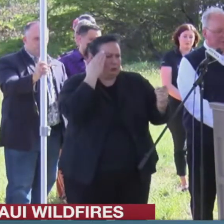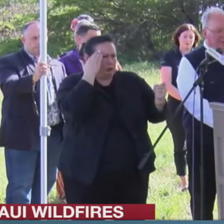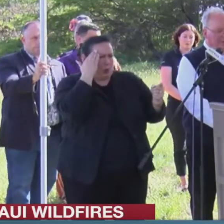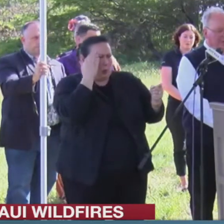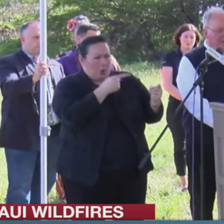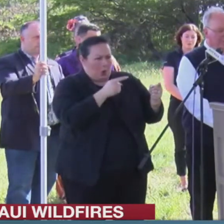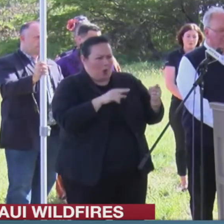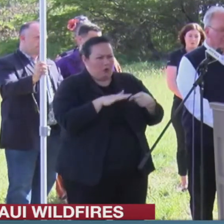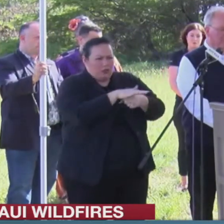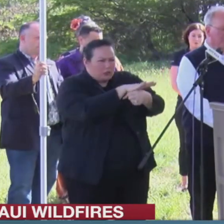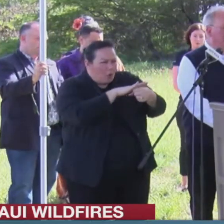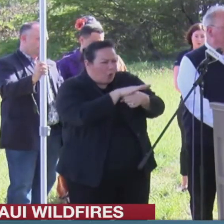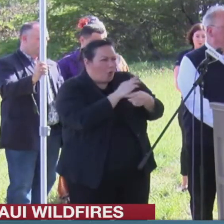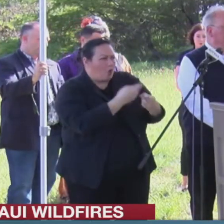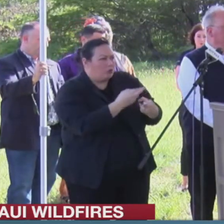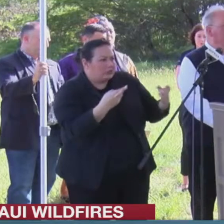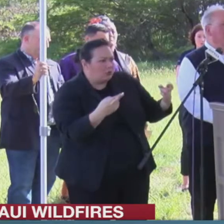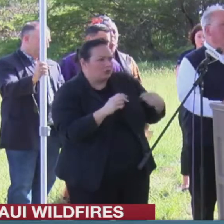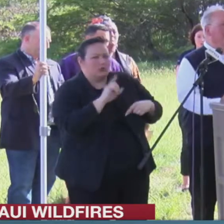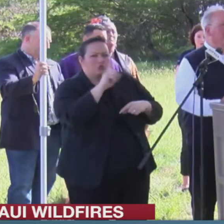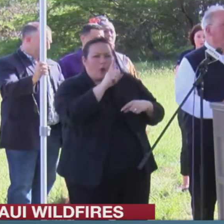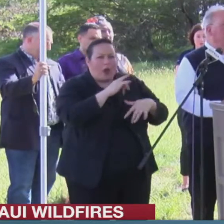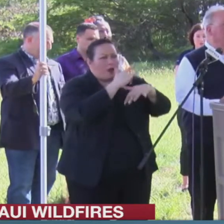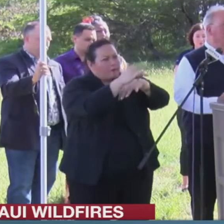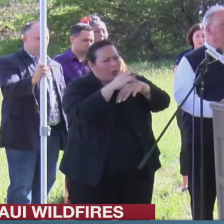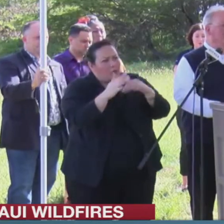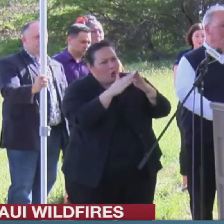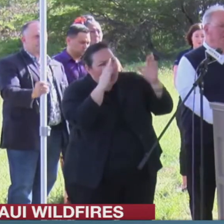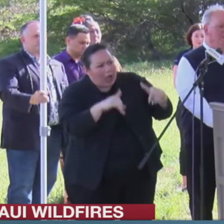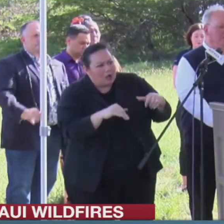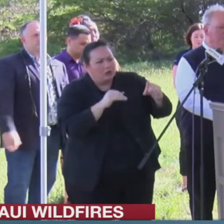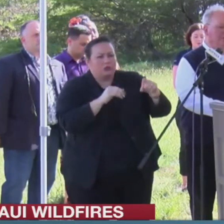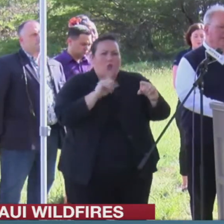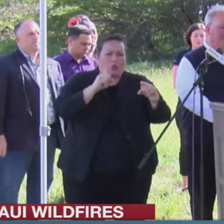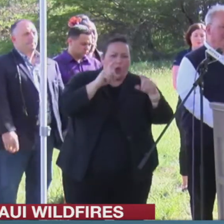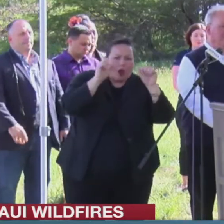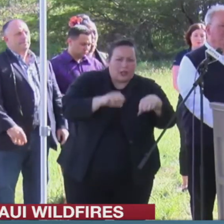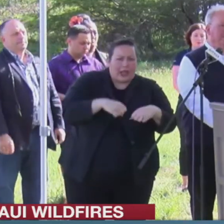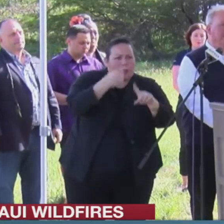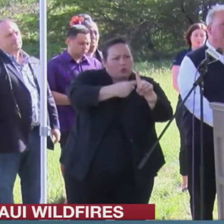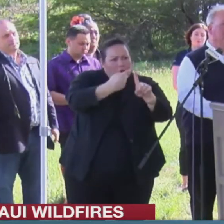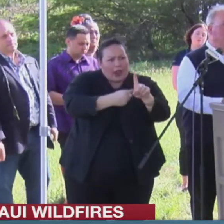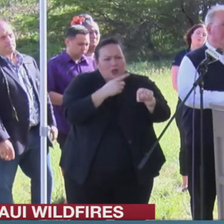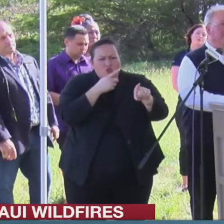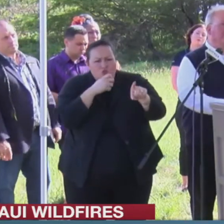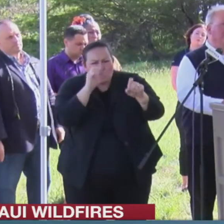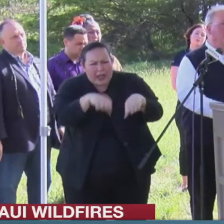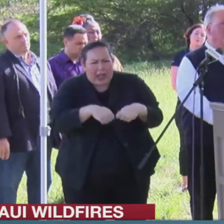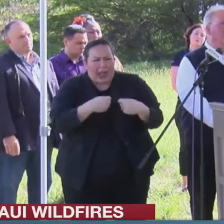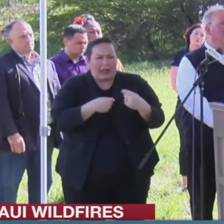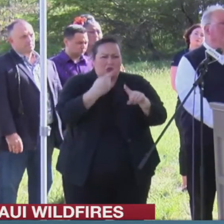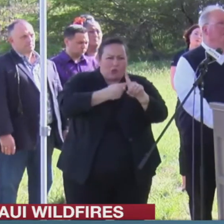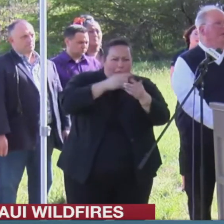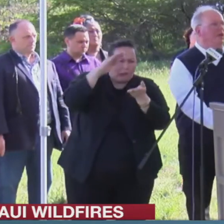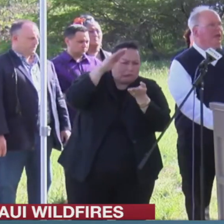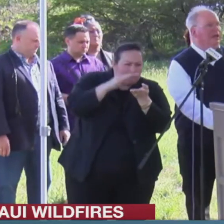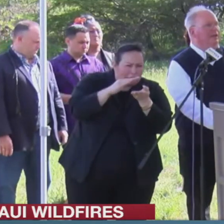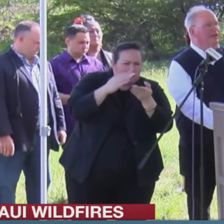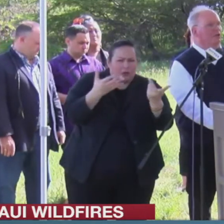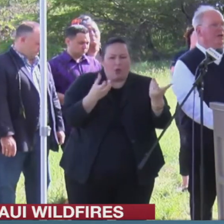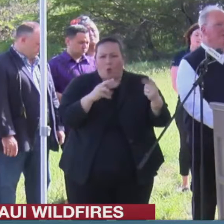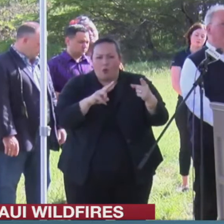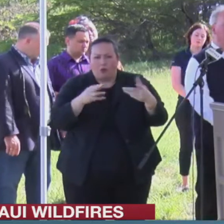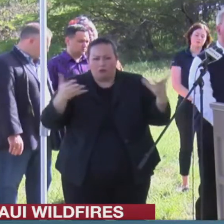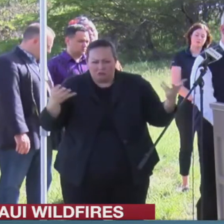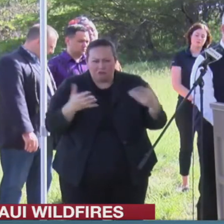local resources, and they're providing us with those initial leads that we then follow up with